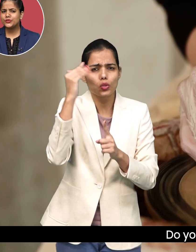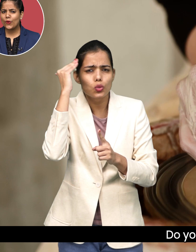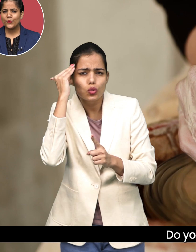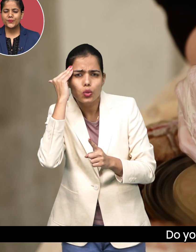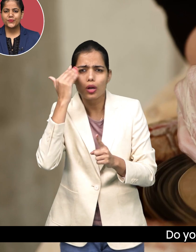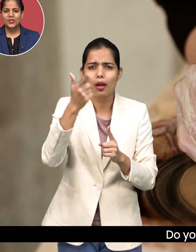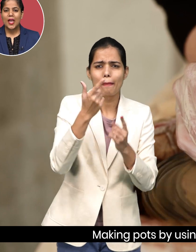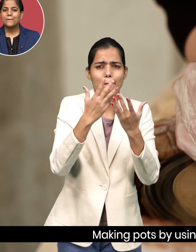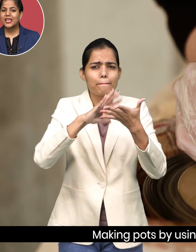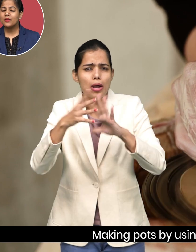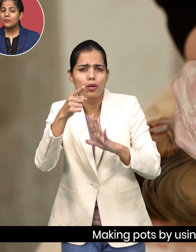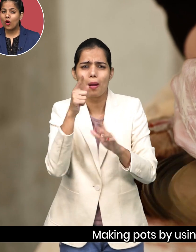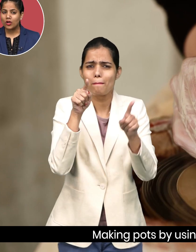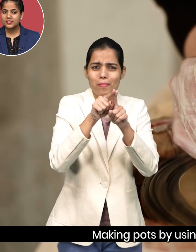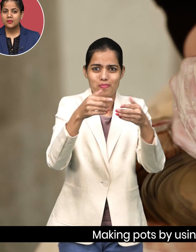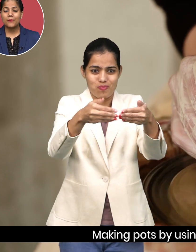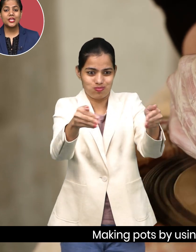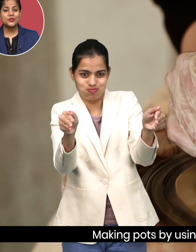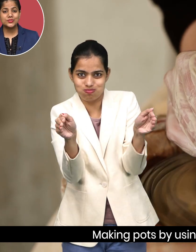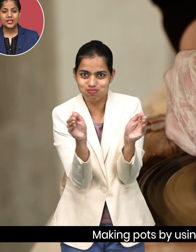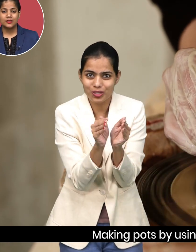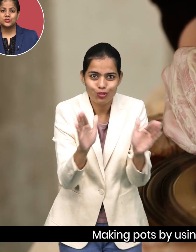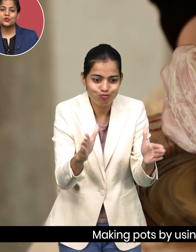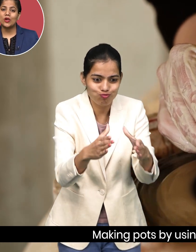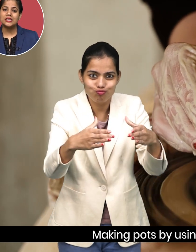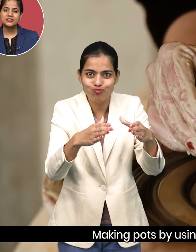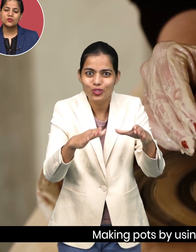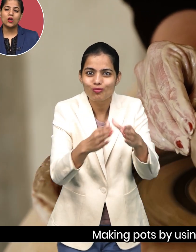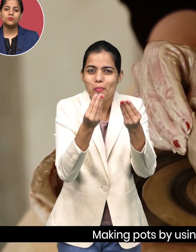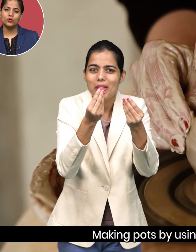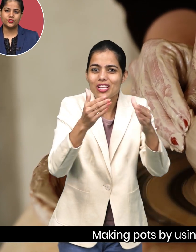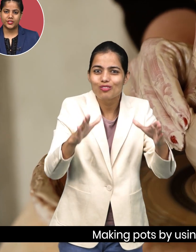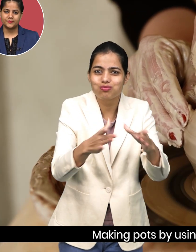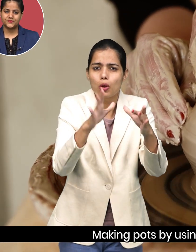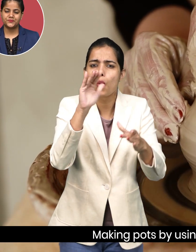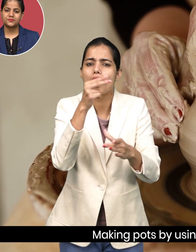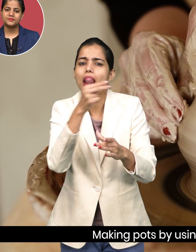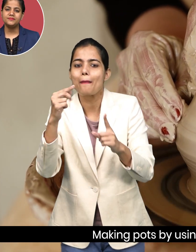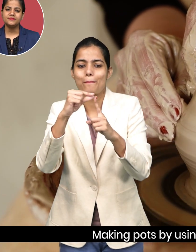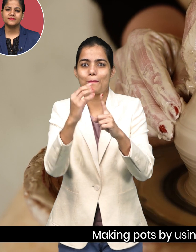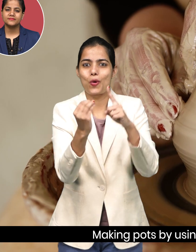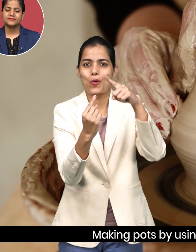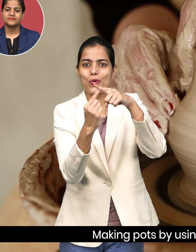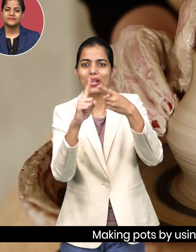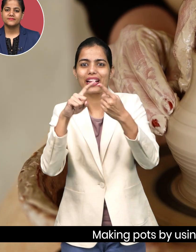Do you know? Making pots by using soil is called pottery.